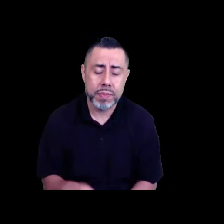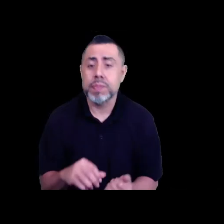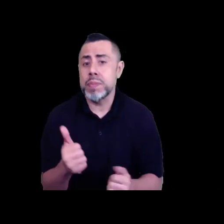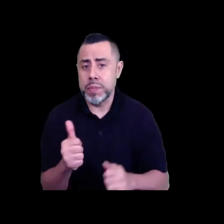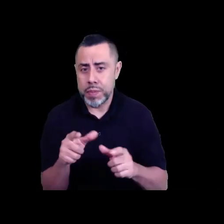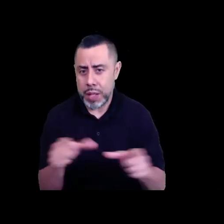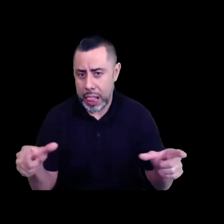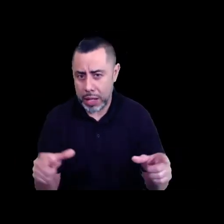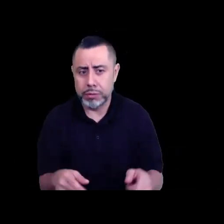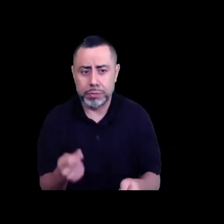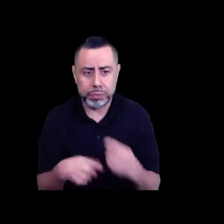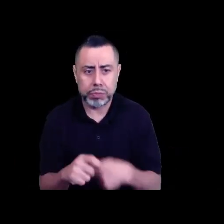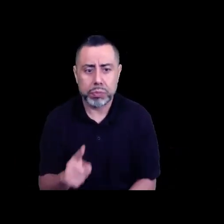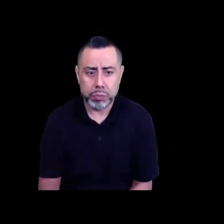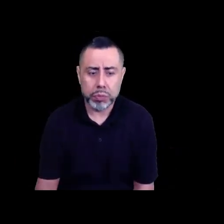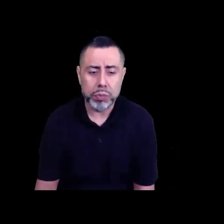gija